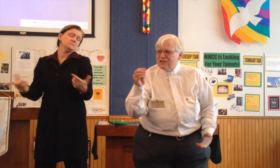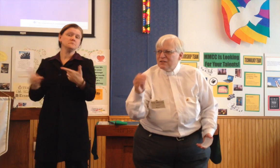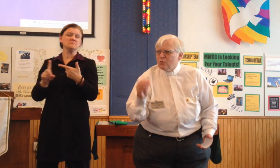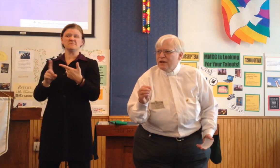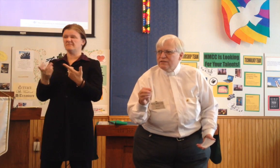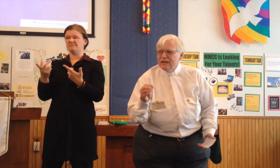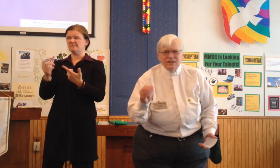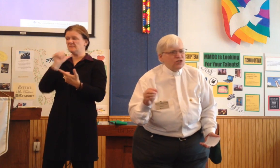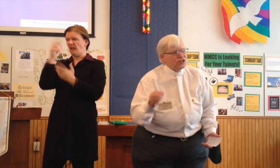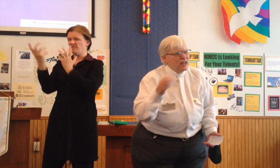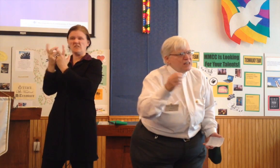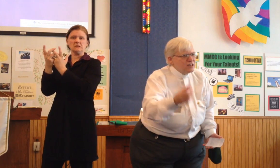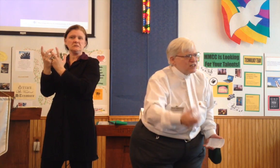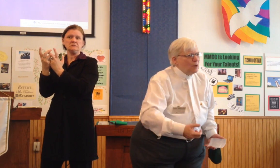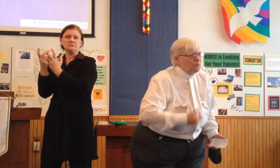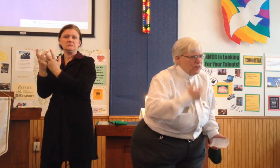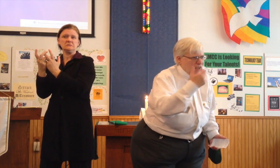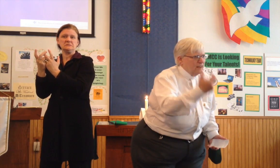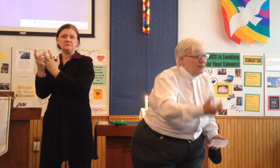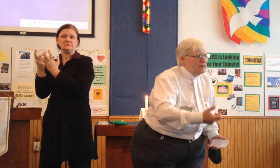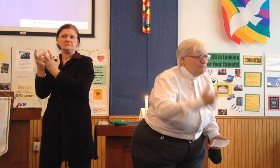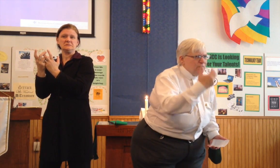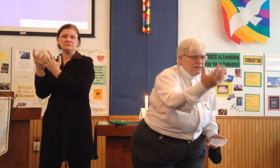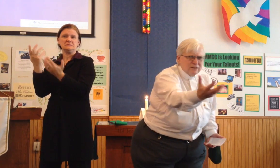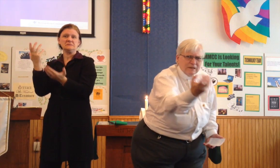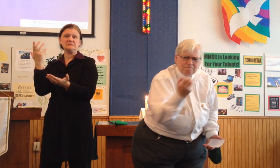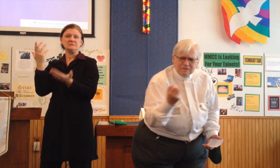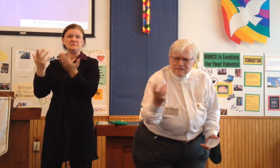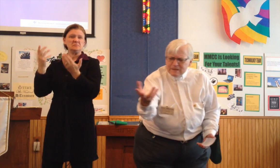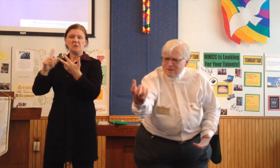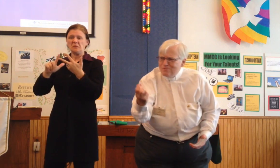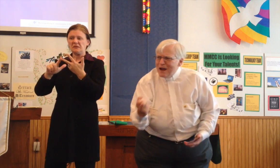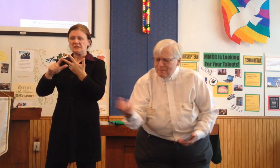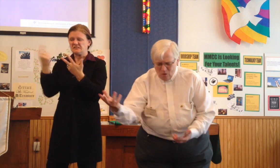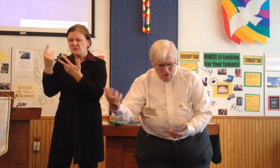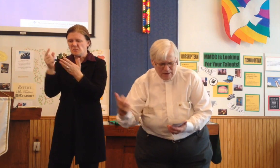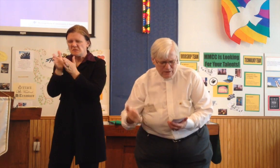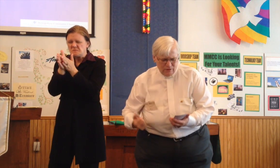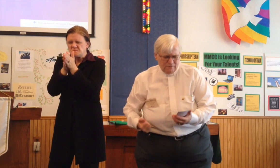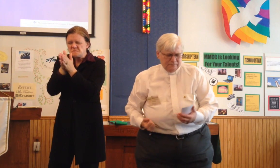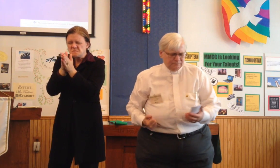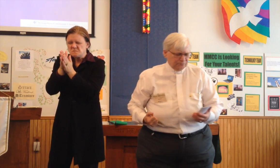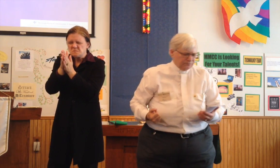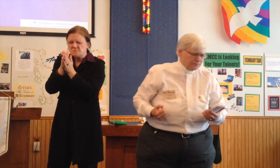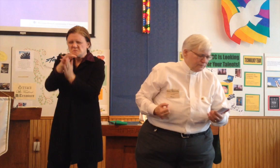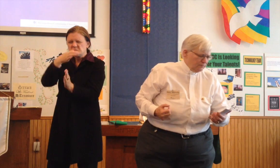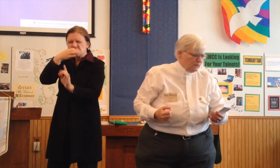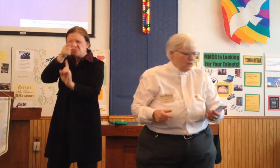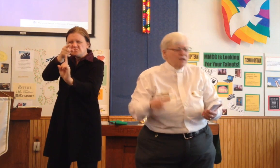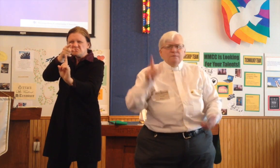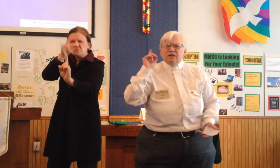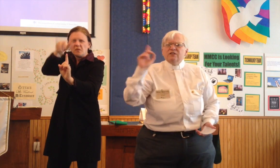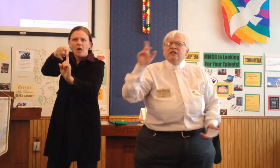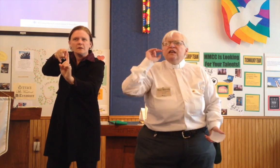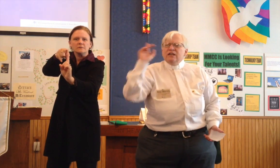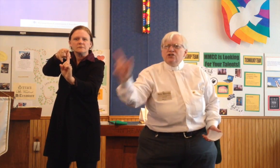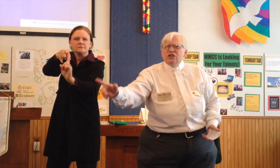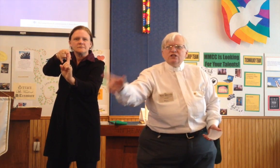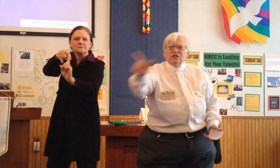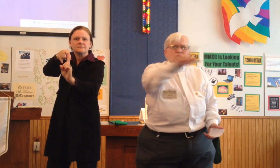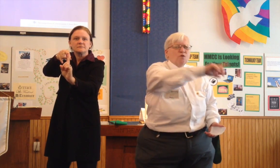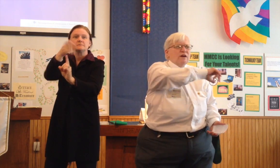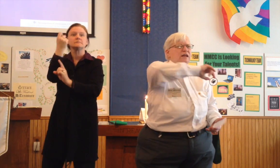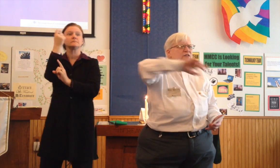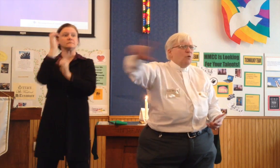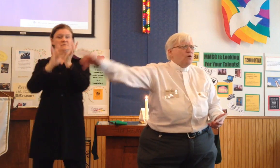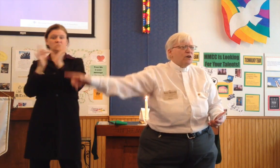Maybe that's not the right thing. It's just something to grab onto. Because In